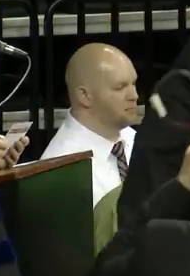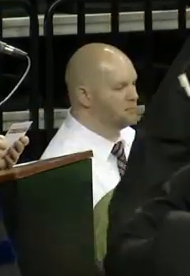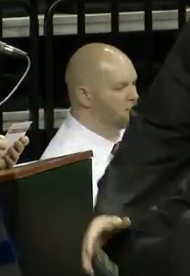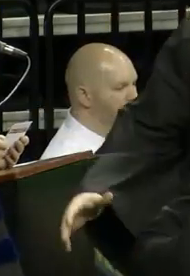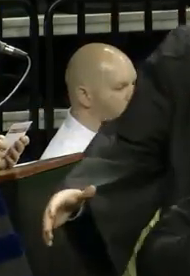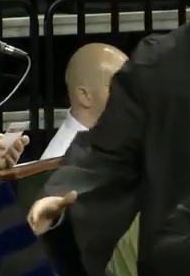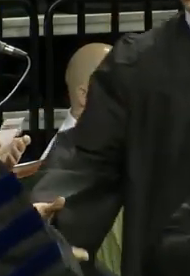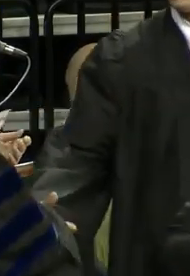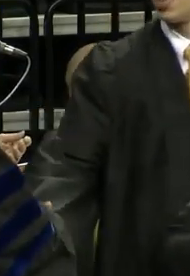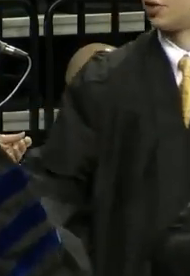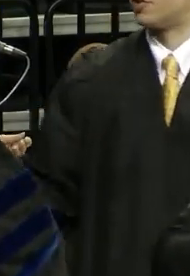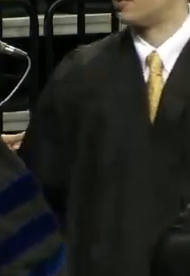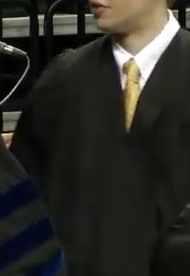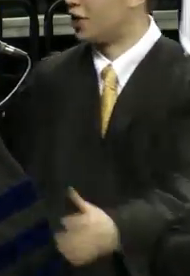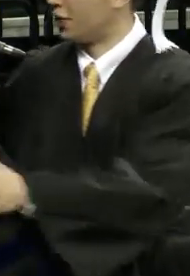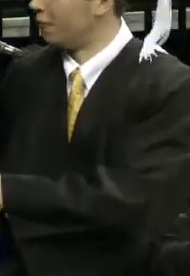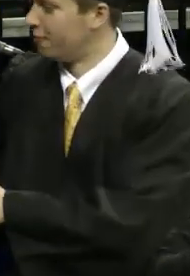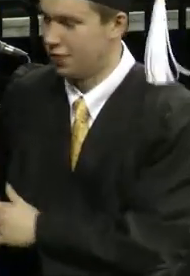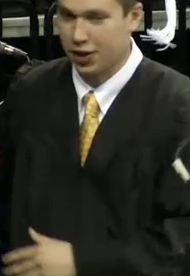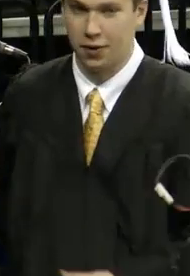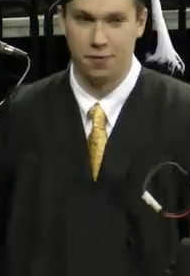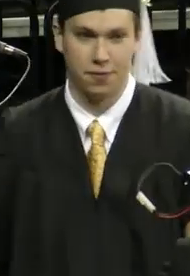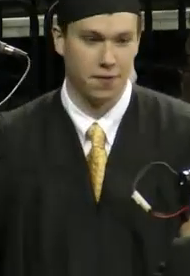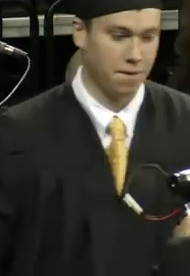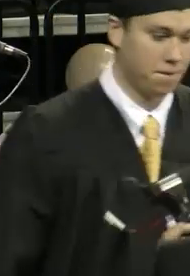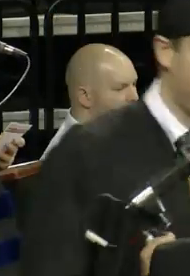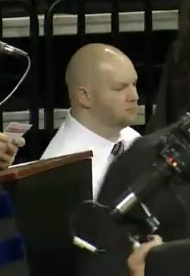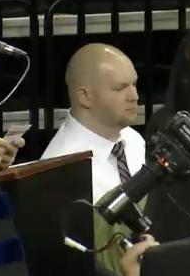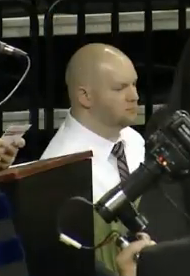Coleman Lydon.